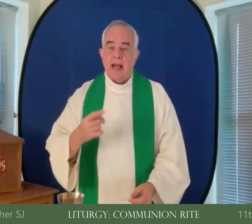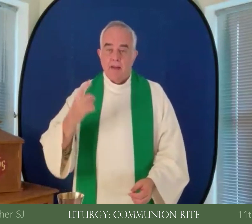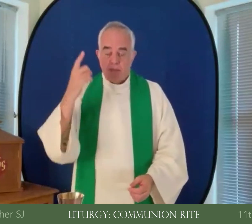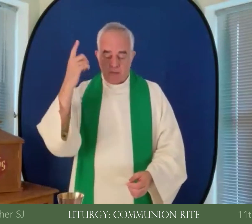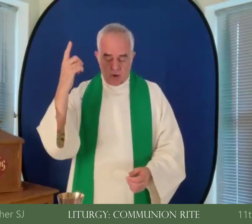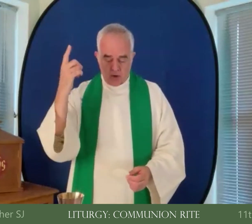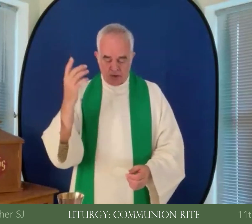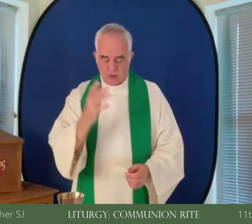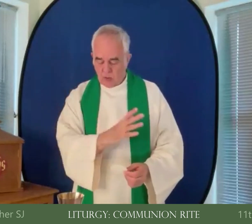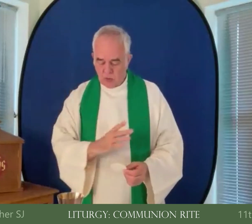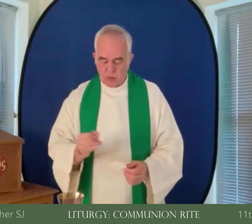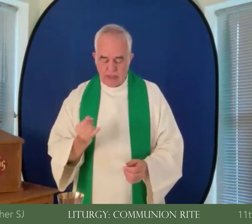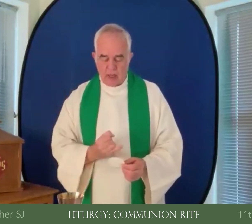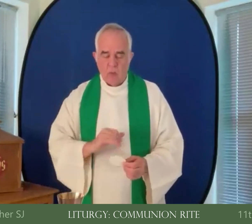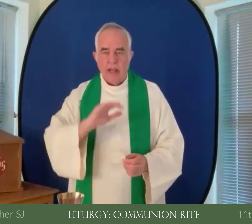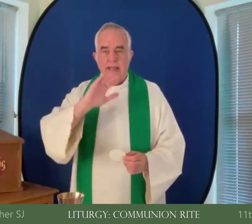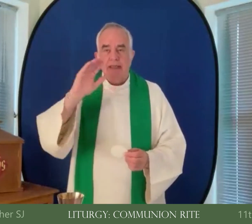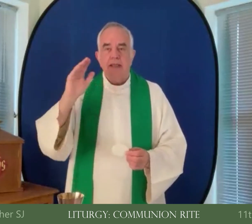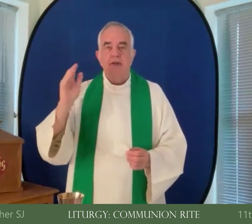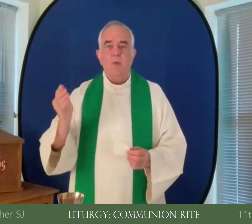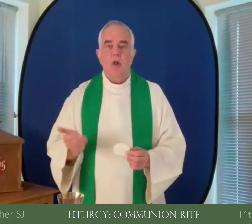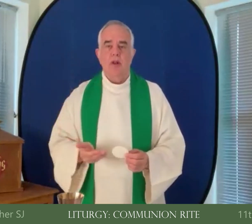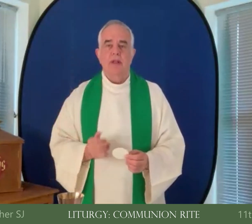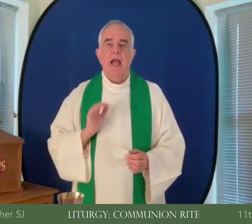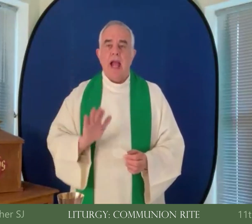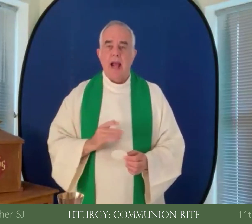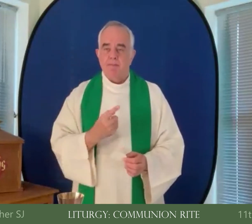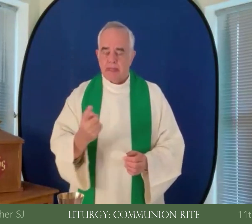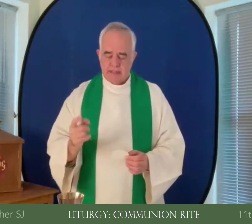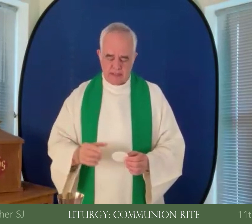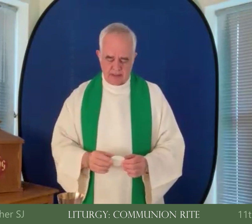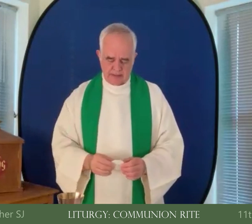Lamb of God, who will take away sin from the world, have mercy on us.